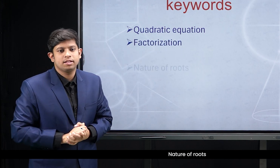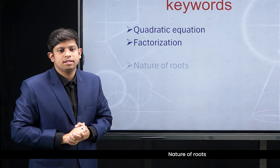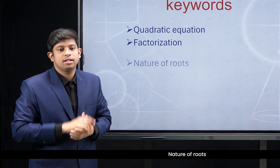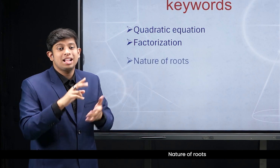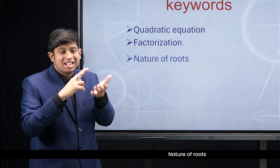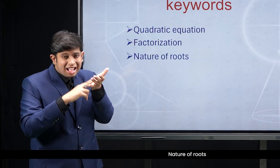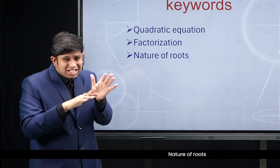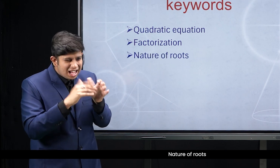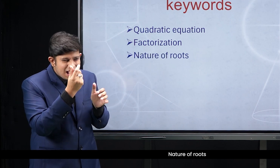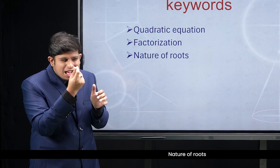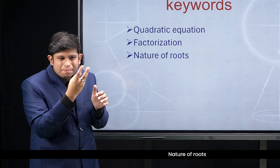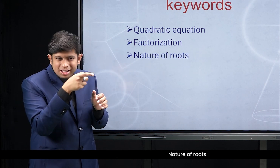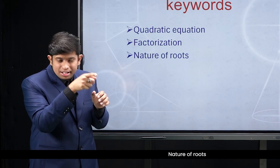nature of roots,